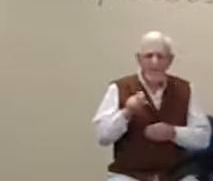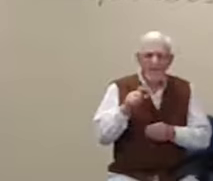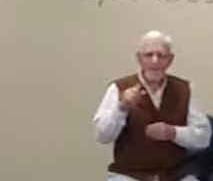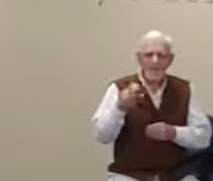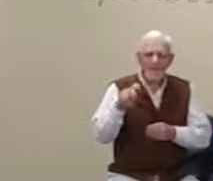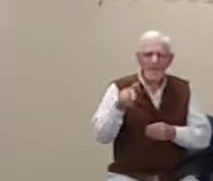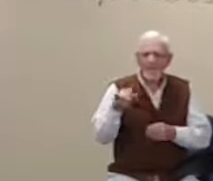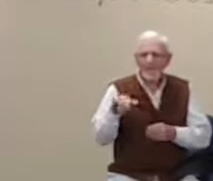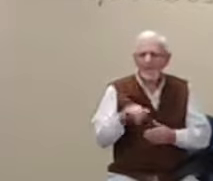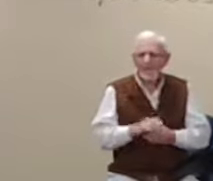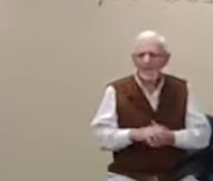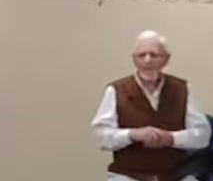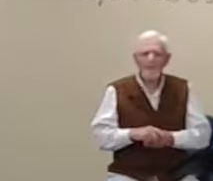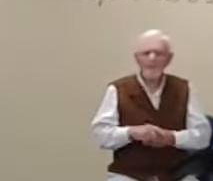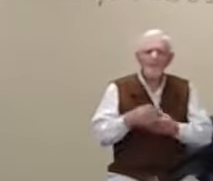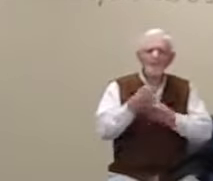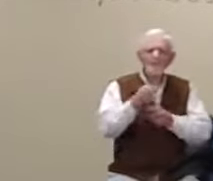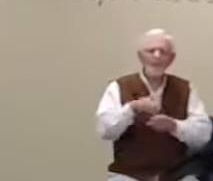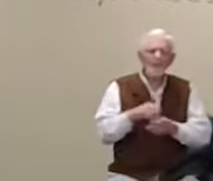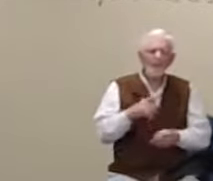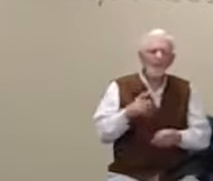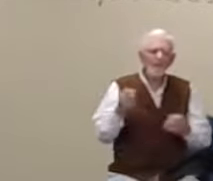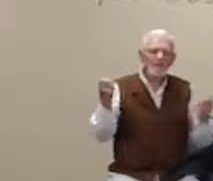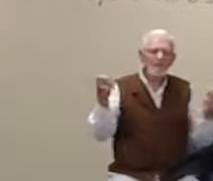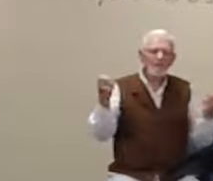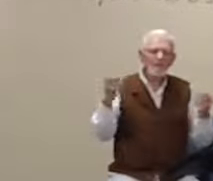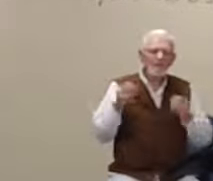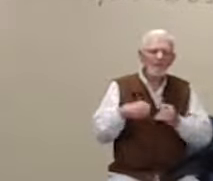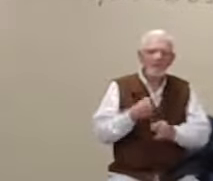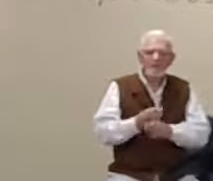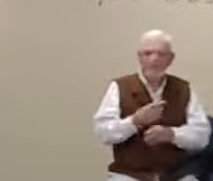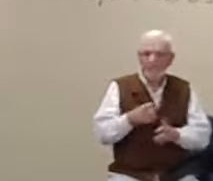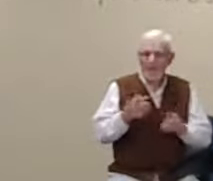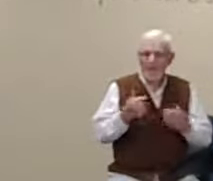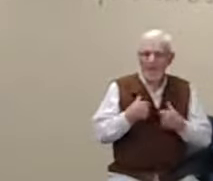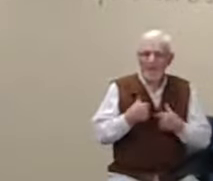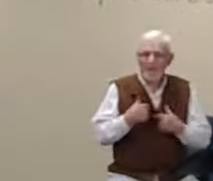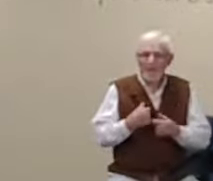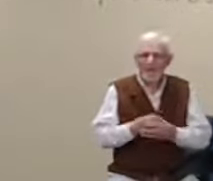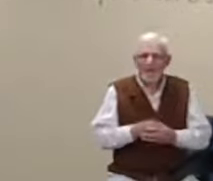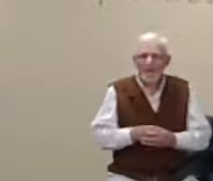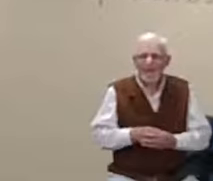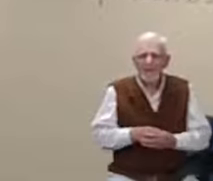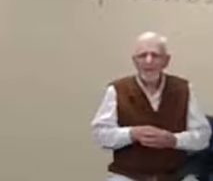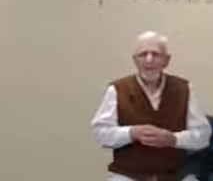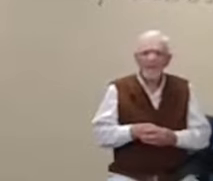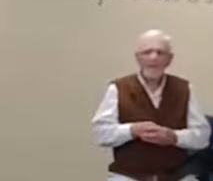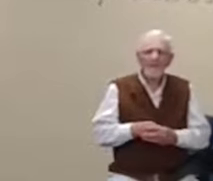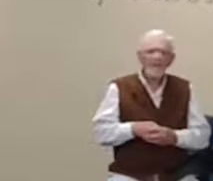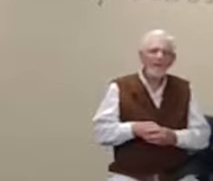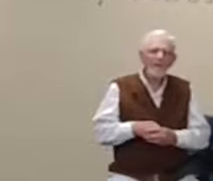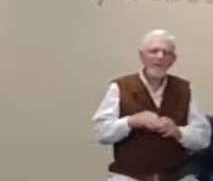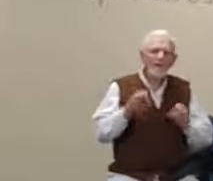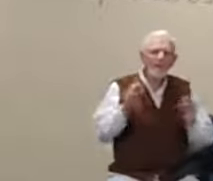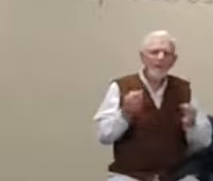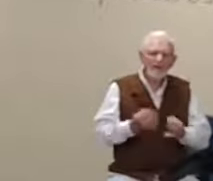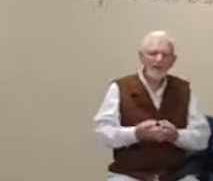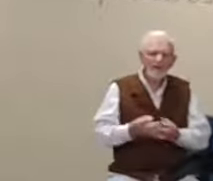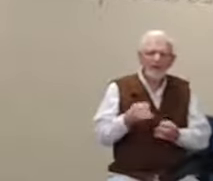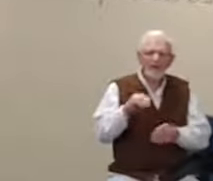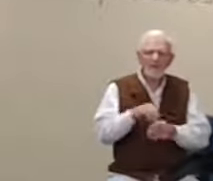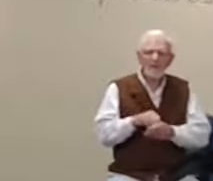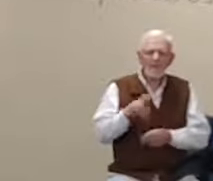been trusting the Lord all these years, but you still have those. I'm looking out west, and I'm like, I'm going to have my family in a